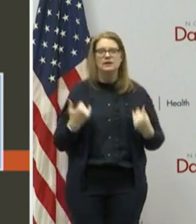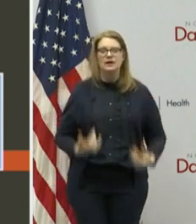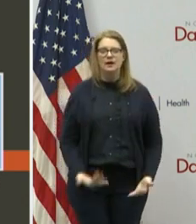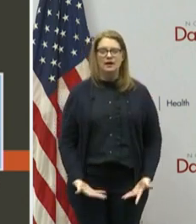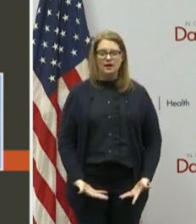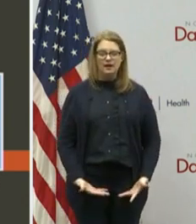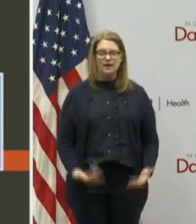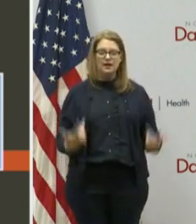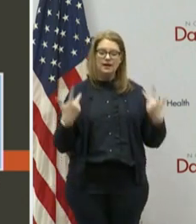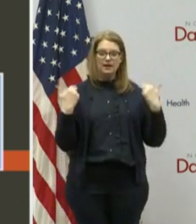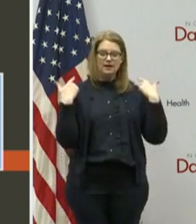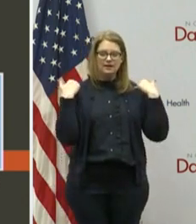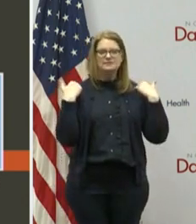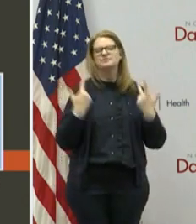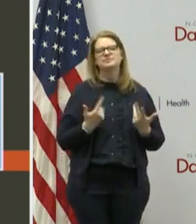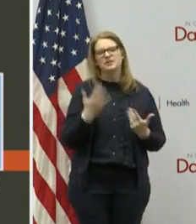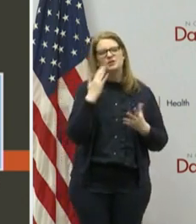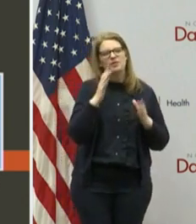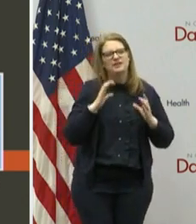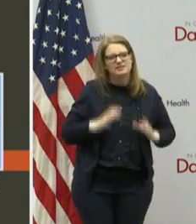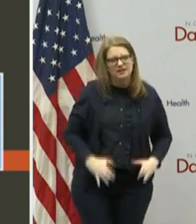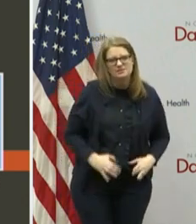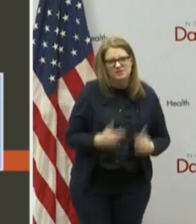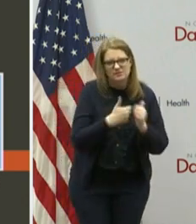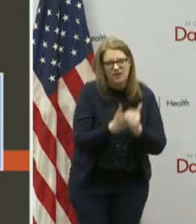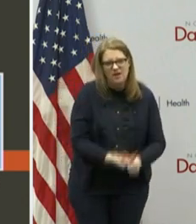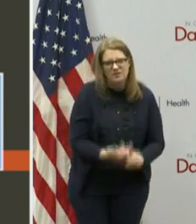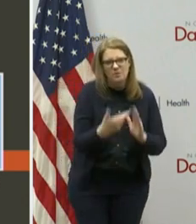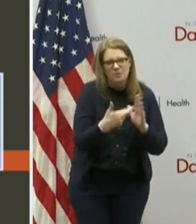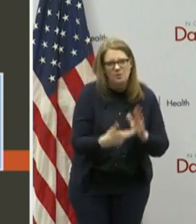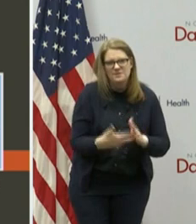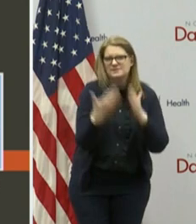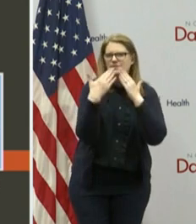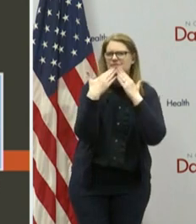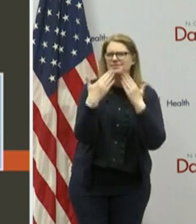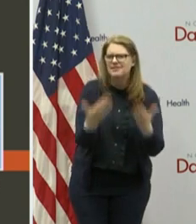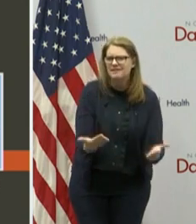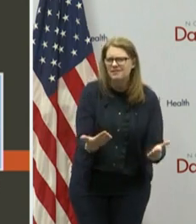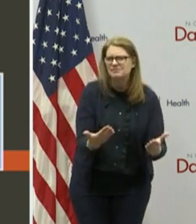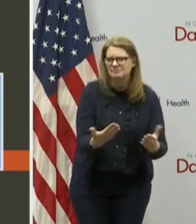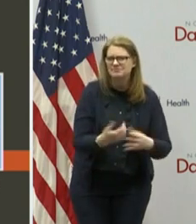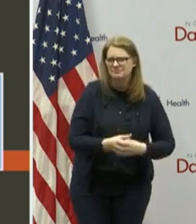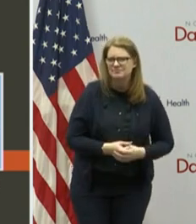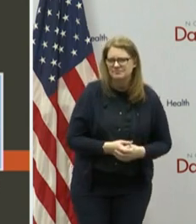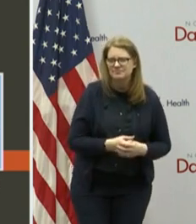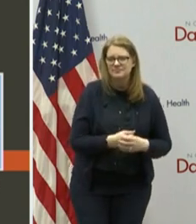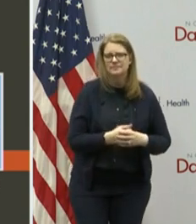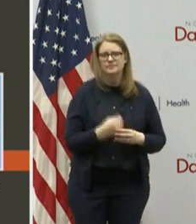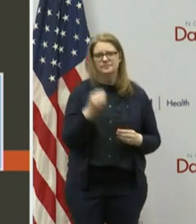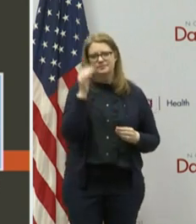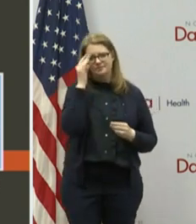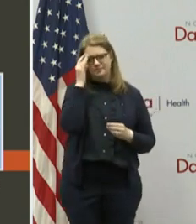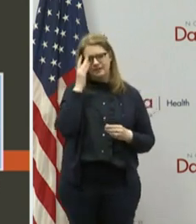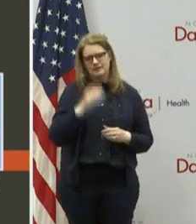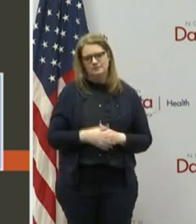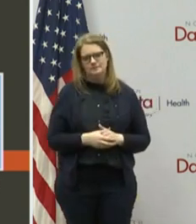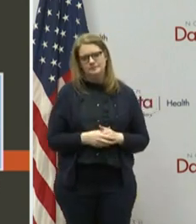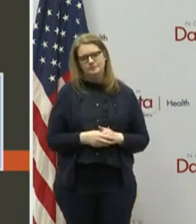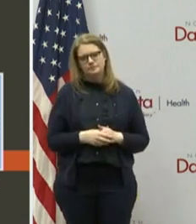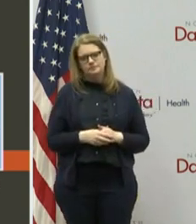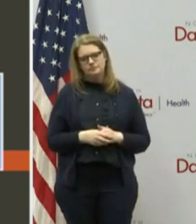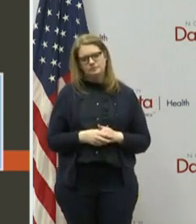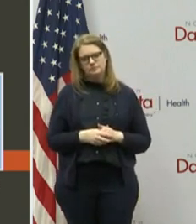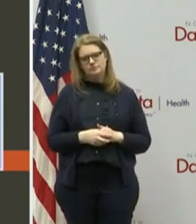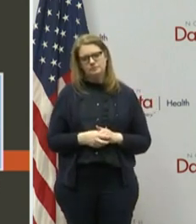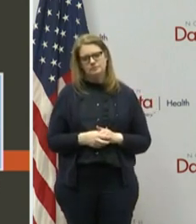that there are customers practicing good etiquette. Thank you to you that are out there doing that already today. The